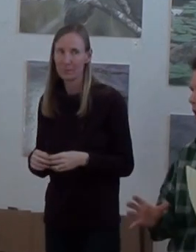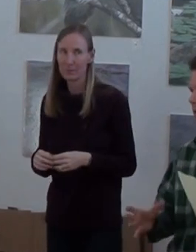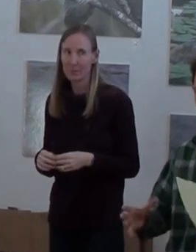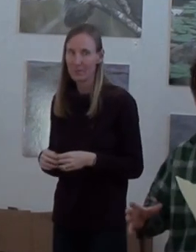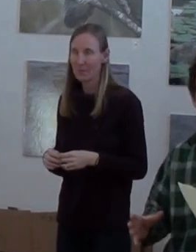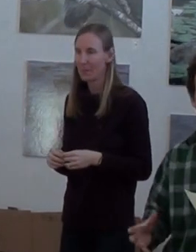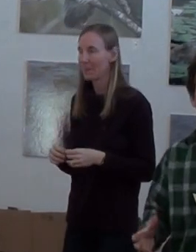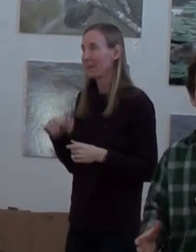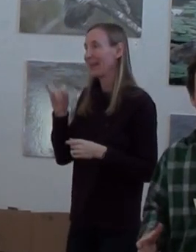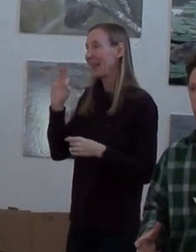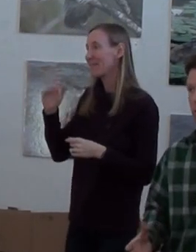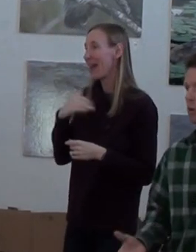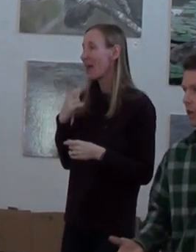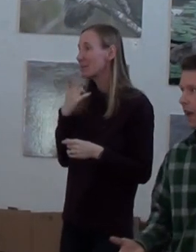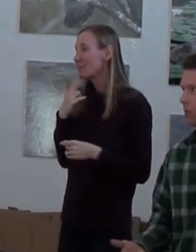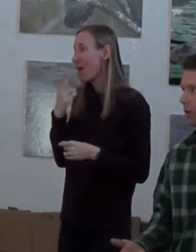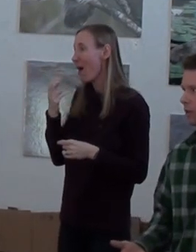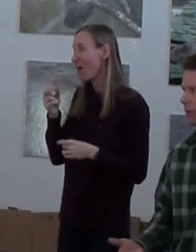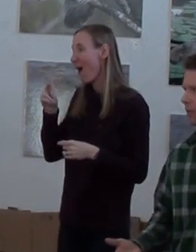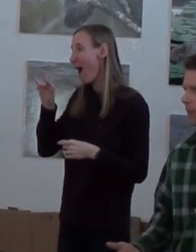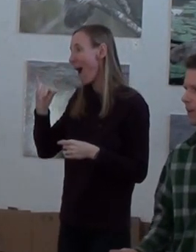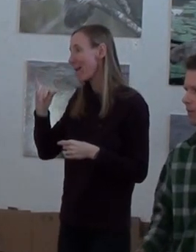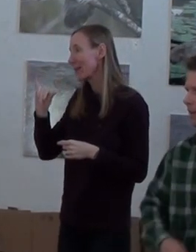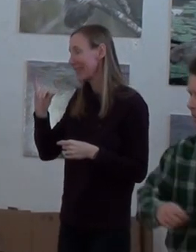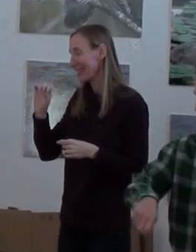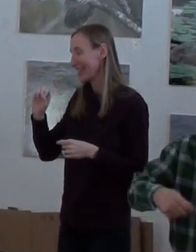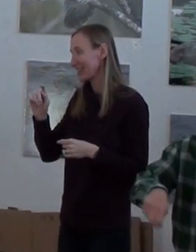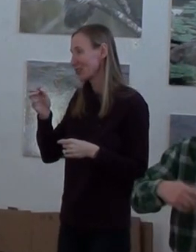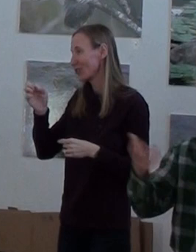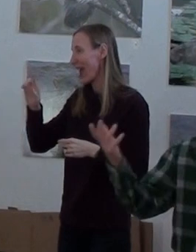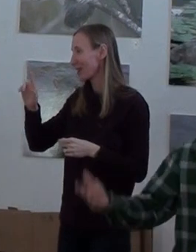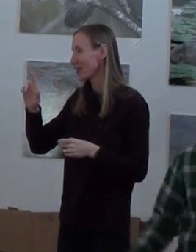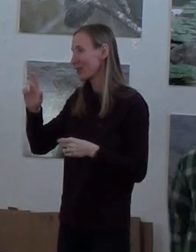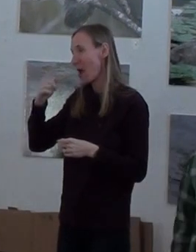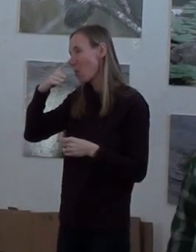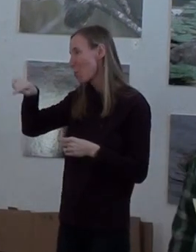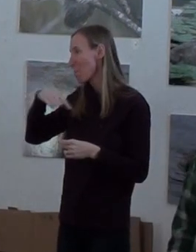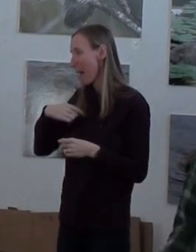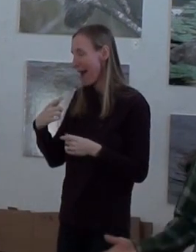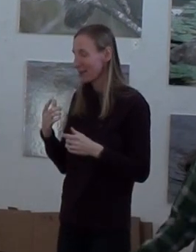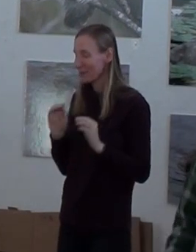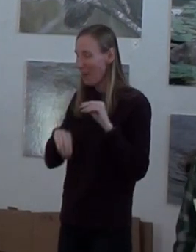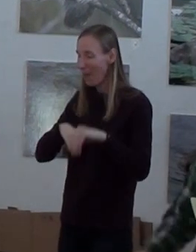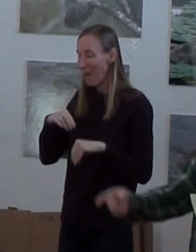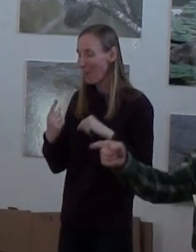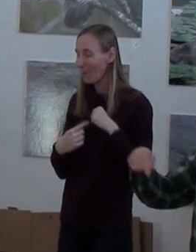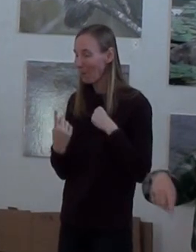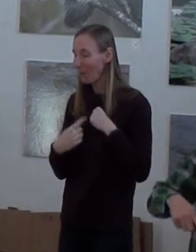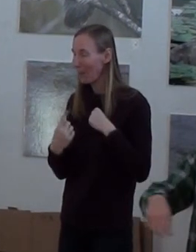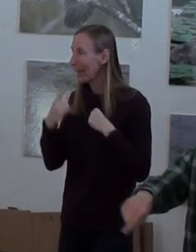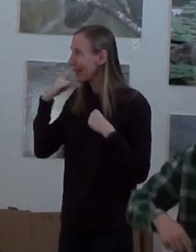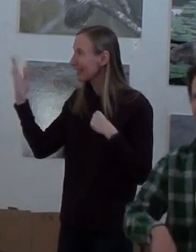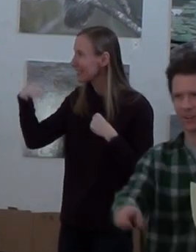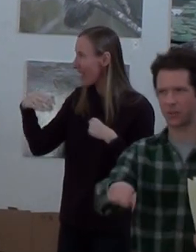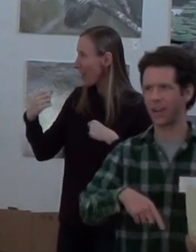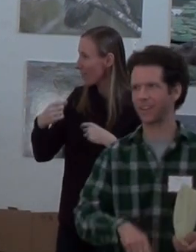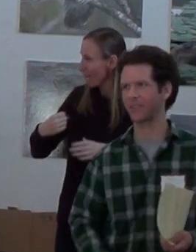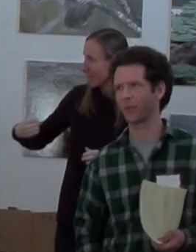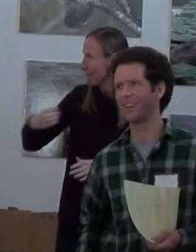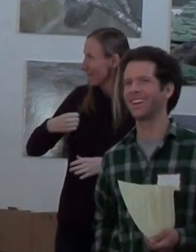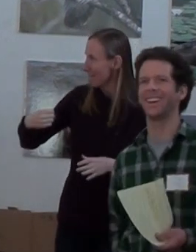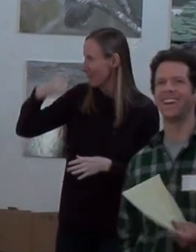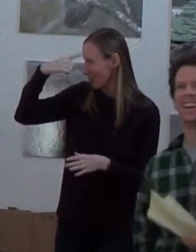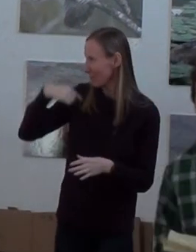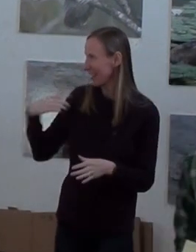little hobby extractor, I could. Sometimes I wish I had one just for the sake of, you know, it'd be kind of, you know, just to, hey, kids, come over here and extract